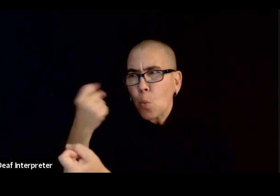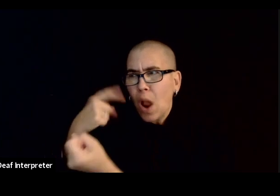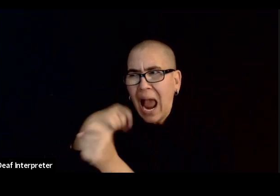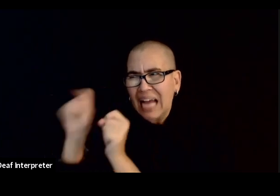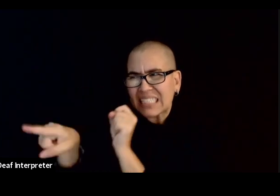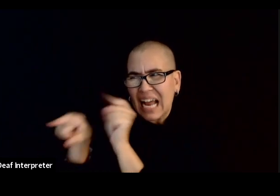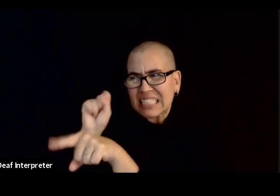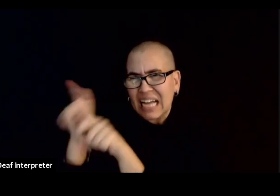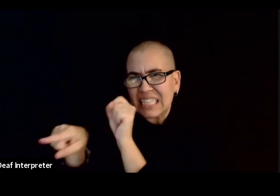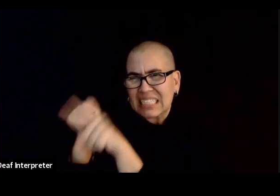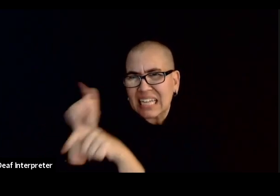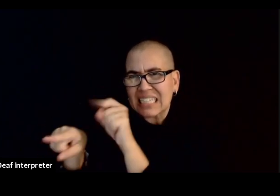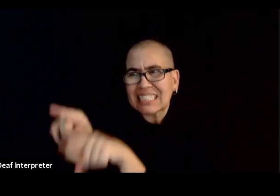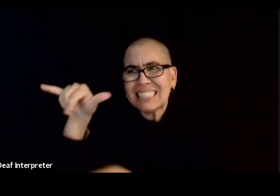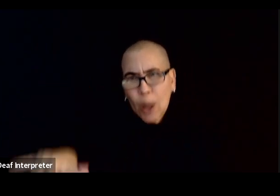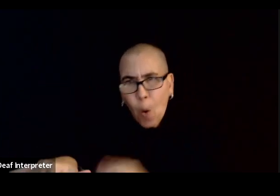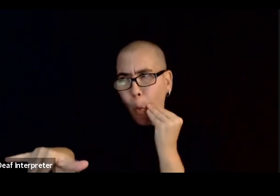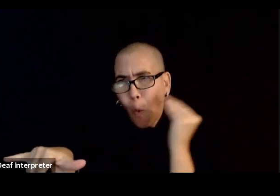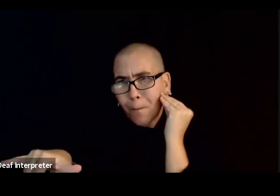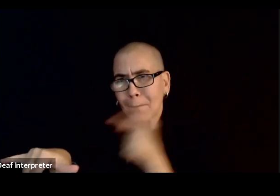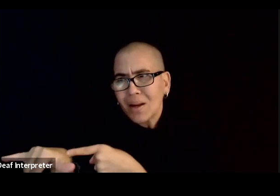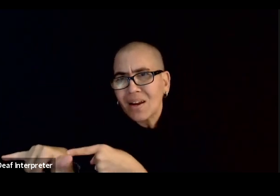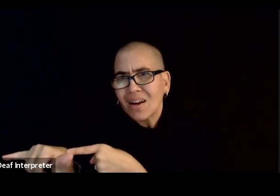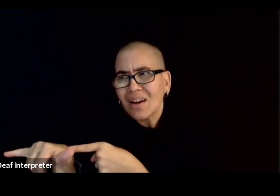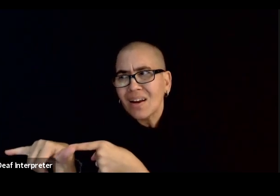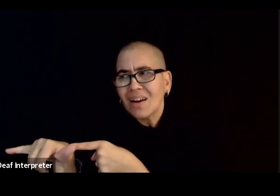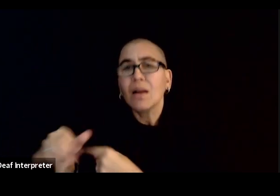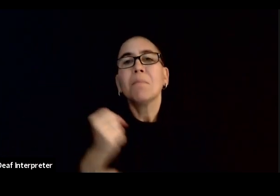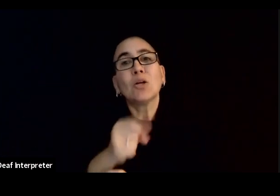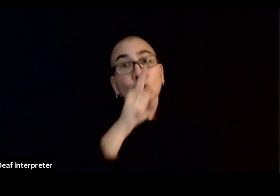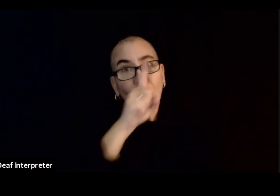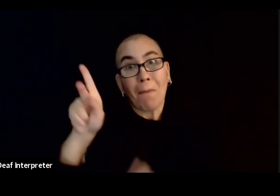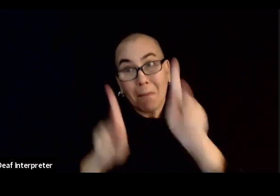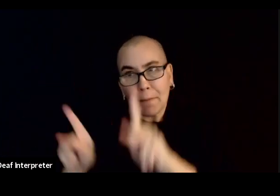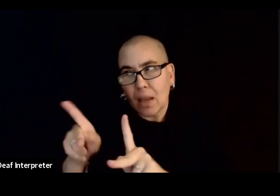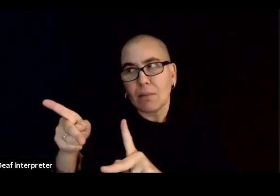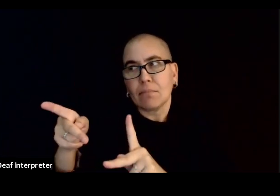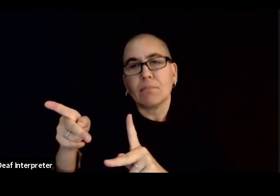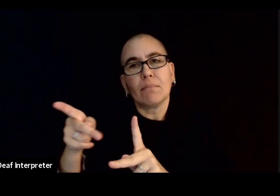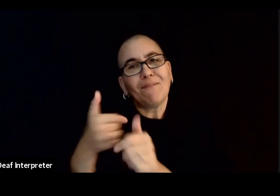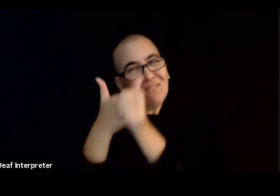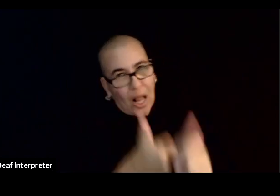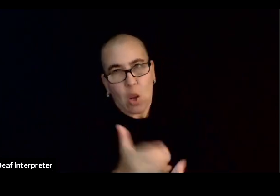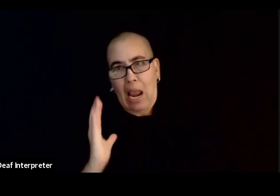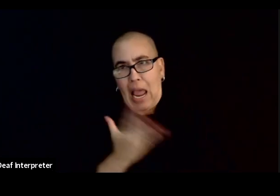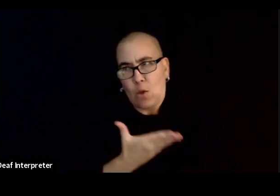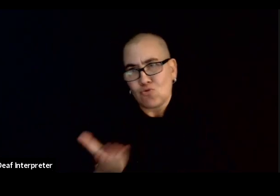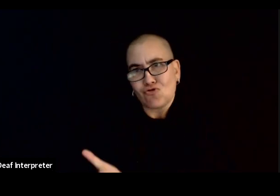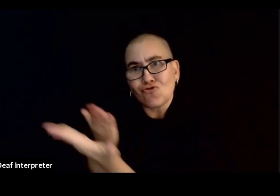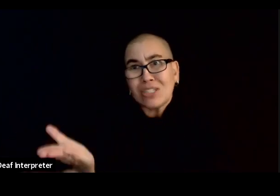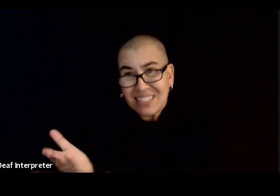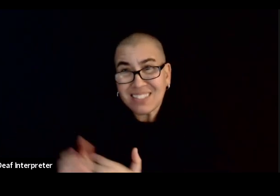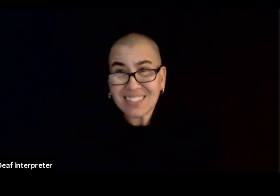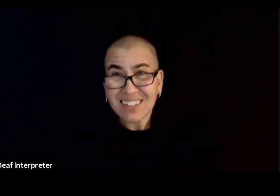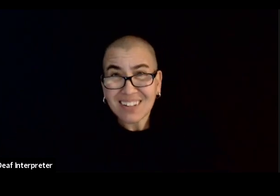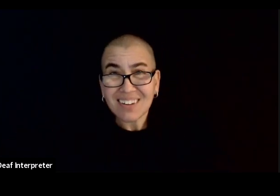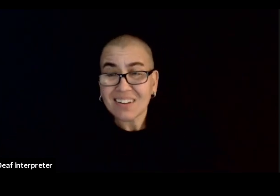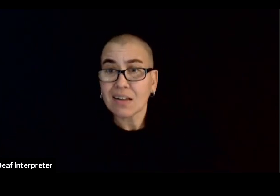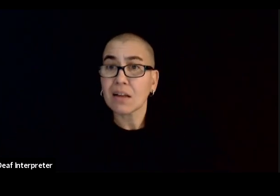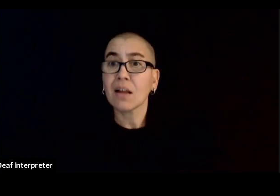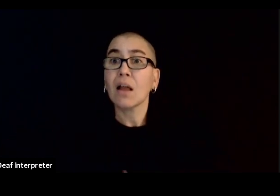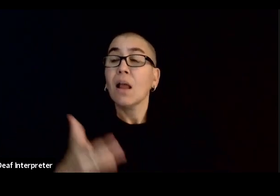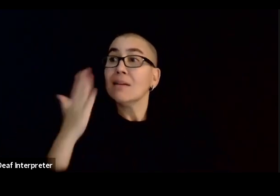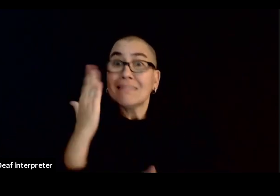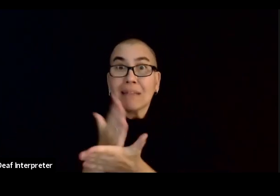been hearing more and more that people are not doing that. So in other words, they're not staying home when they're